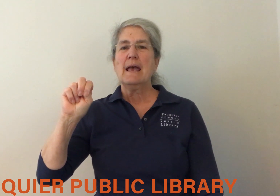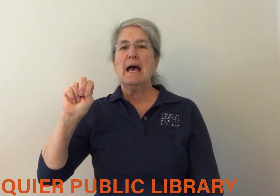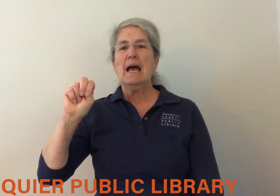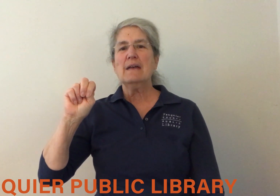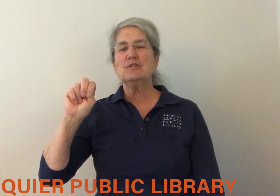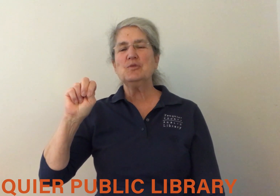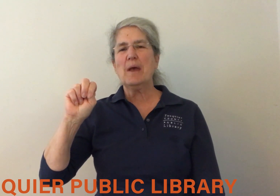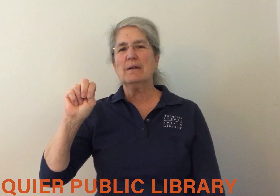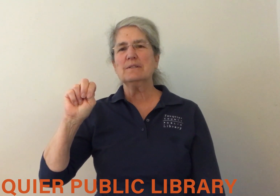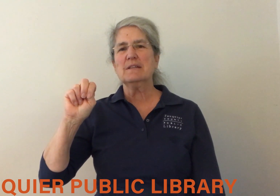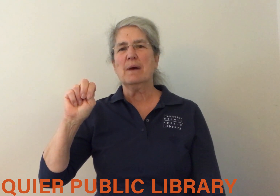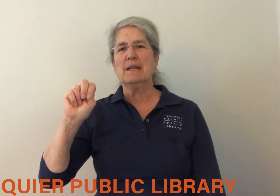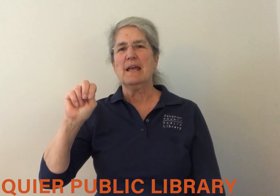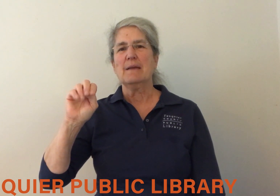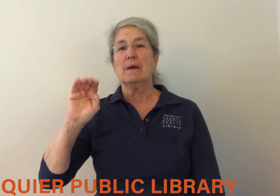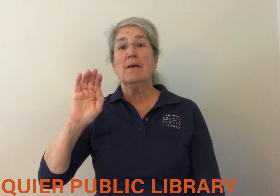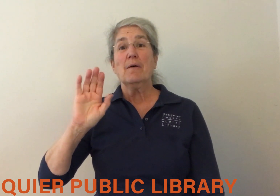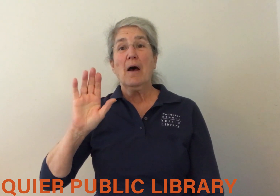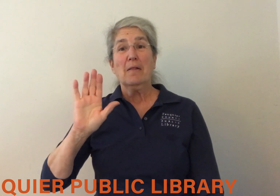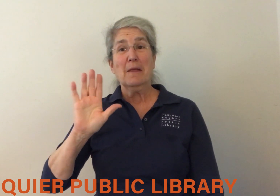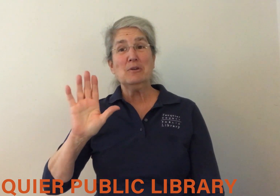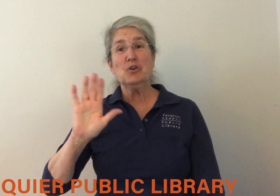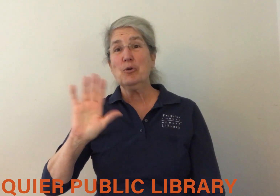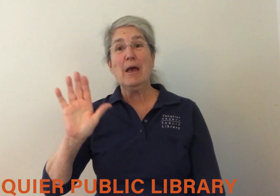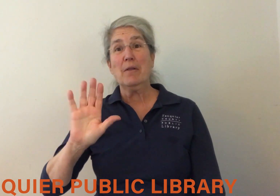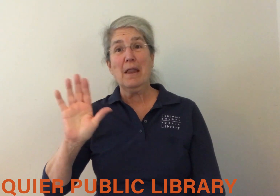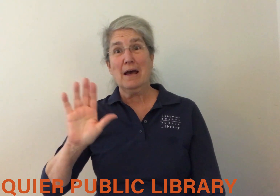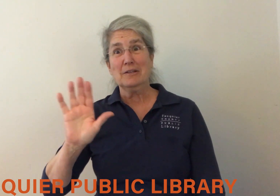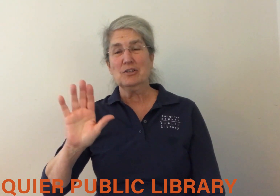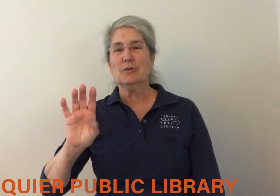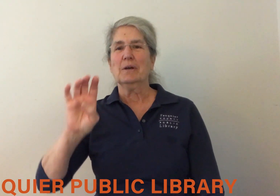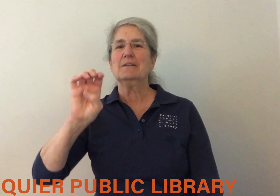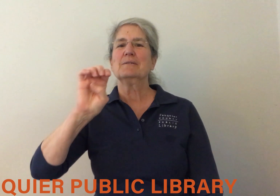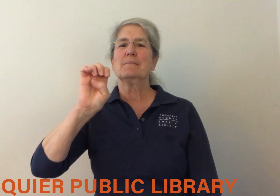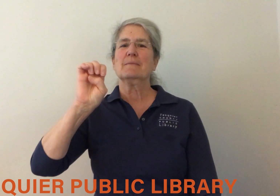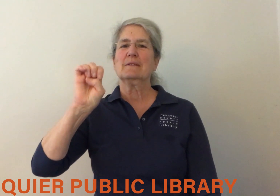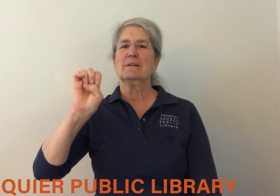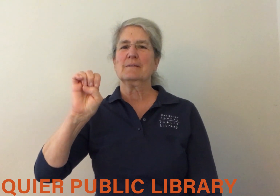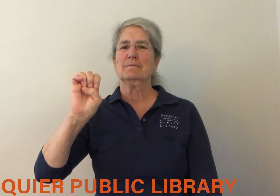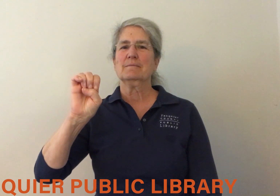I have two L's in my name. Let me show you how not to do it.